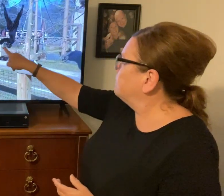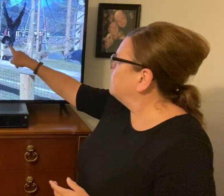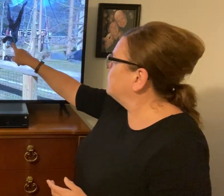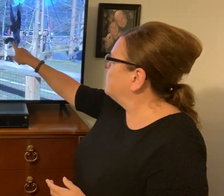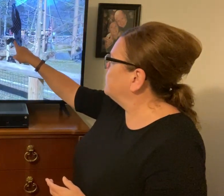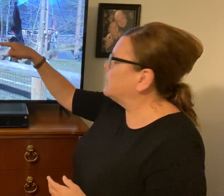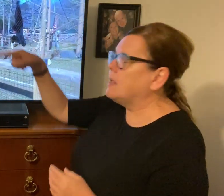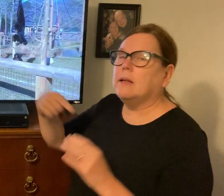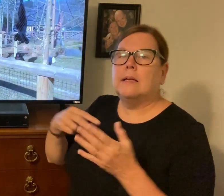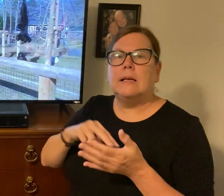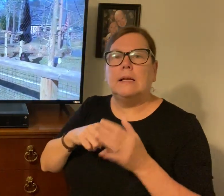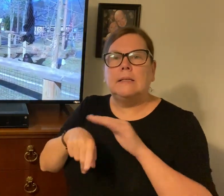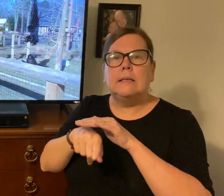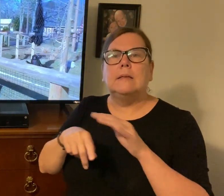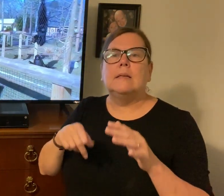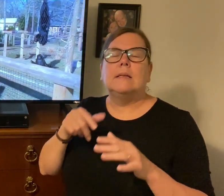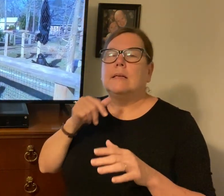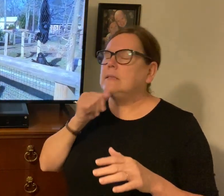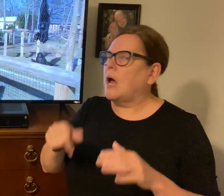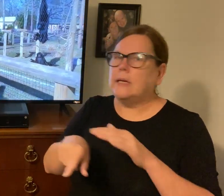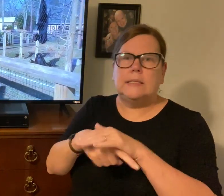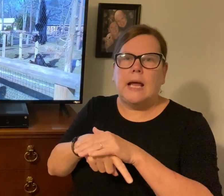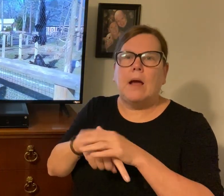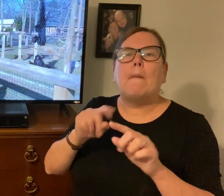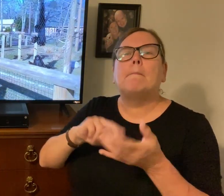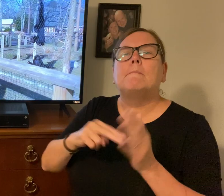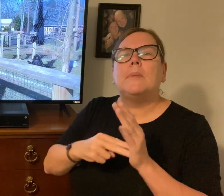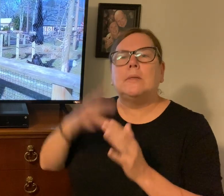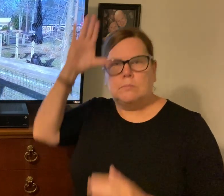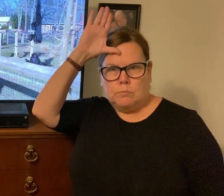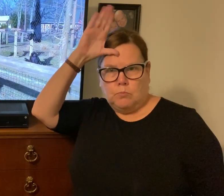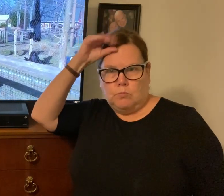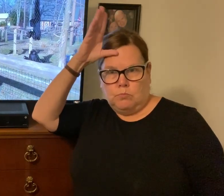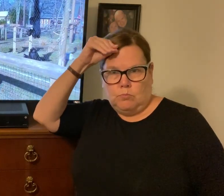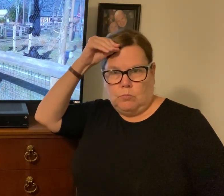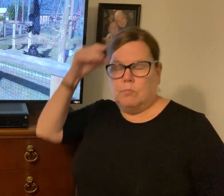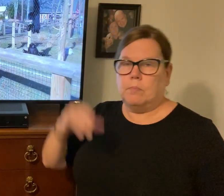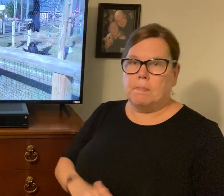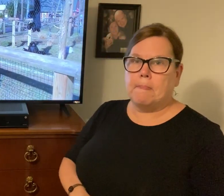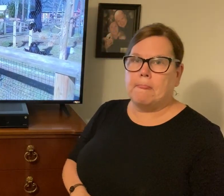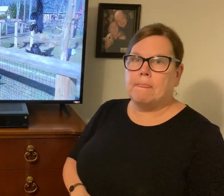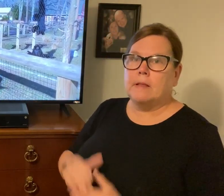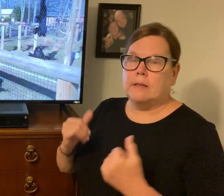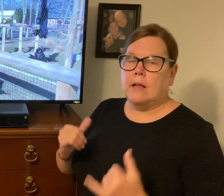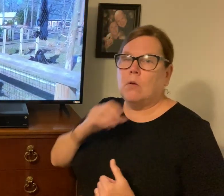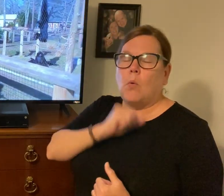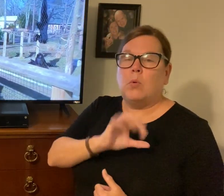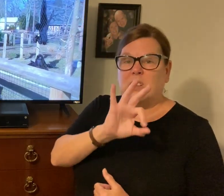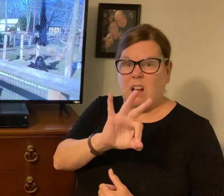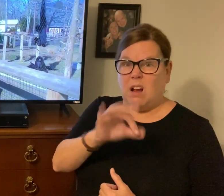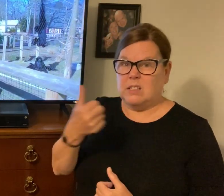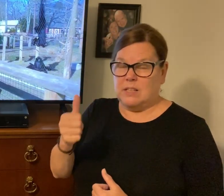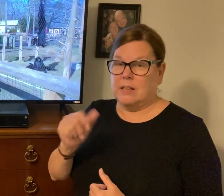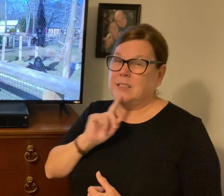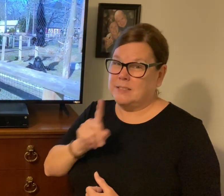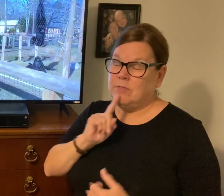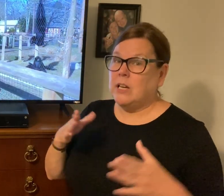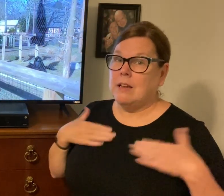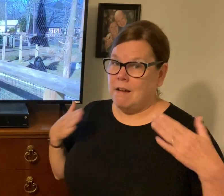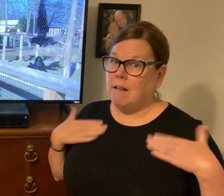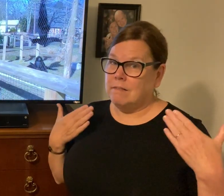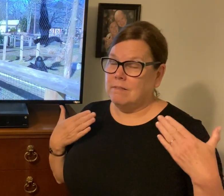legs. That just means he's a male and it's not a tail. So that's the easiest way to tell them apart. Now, they're 9 and 10 years old, which is actually